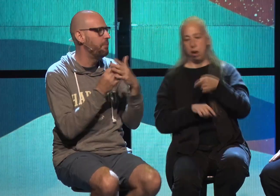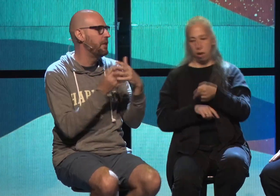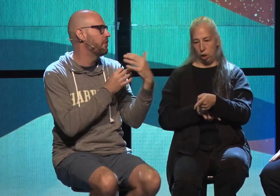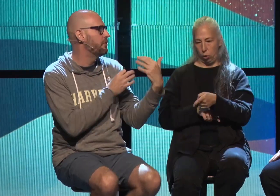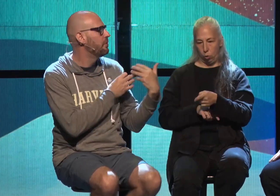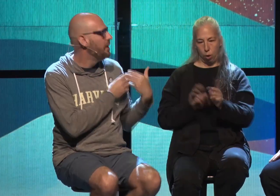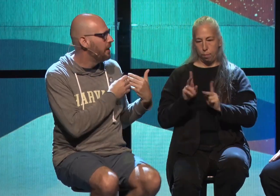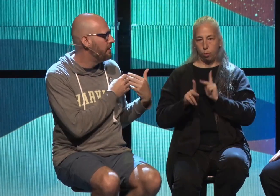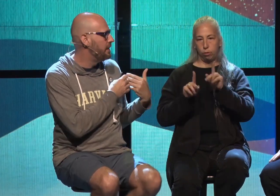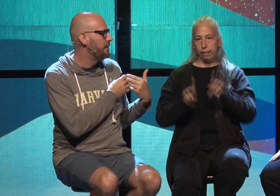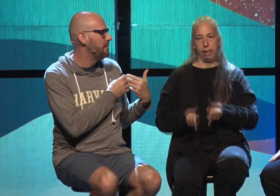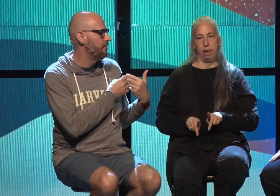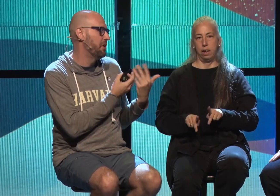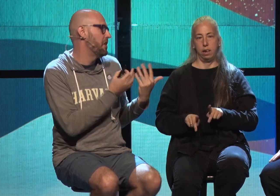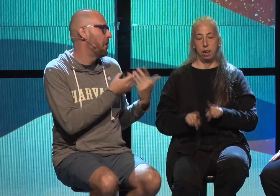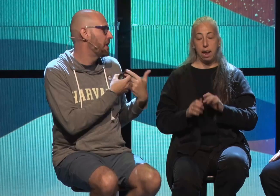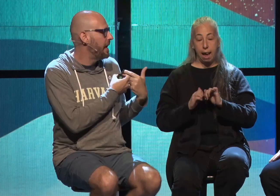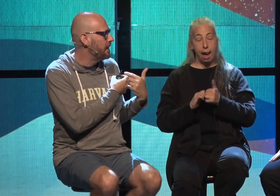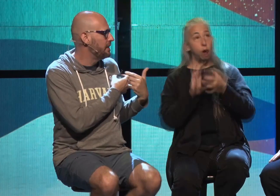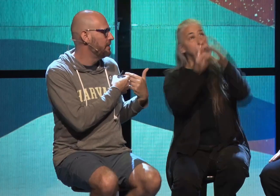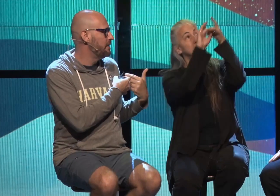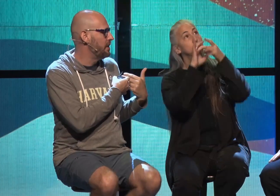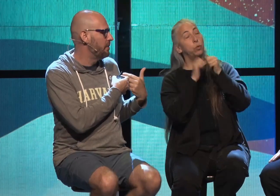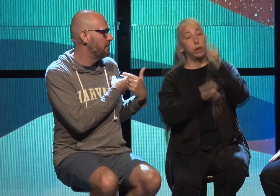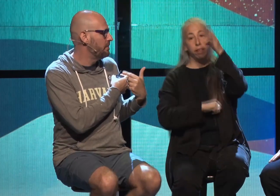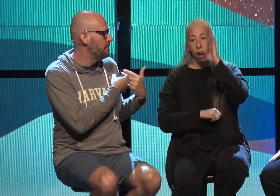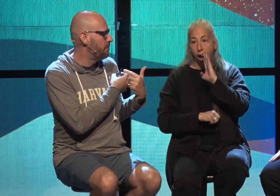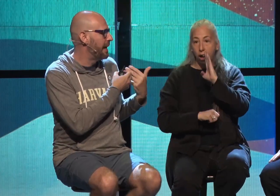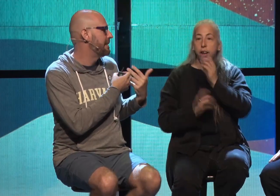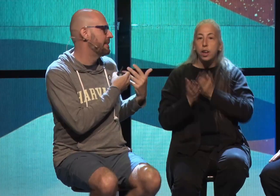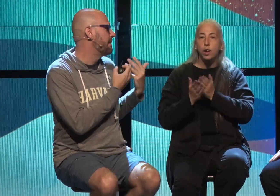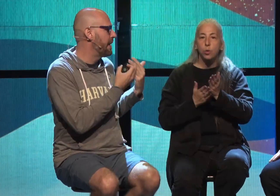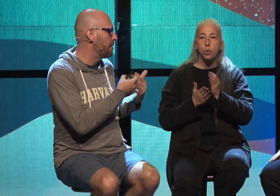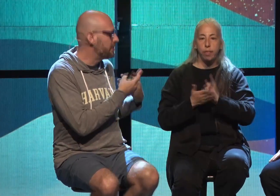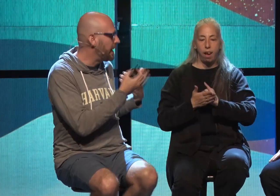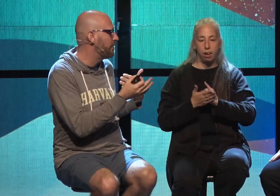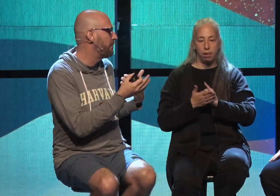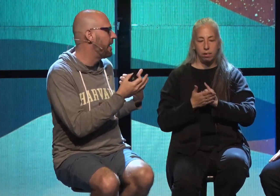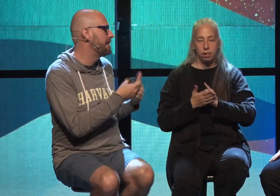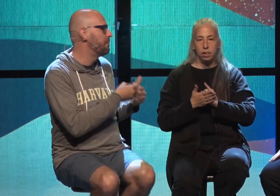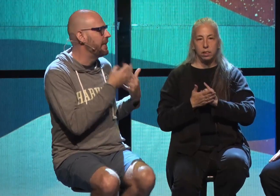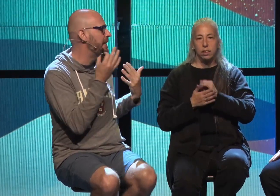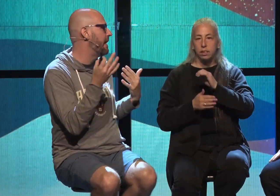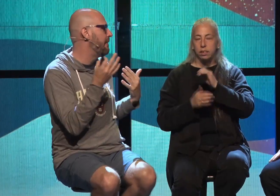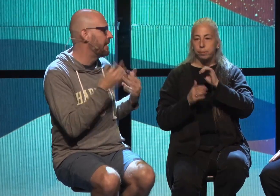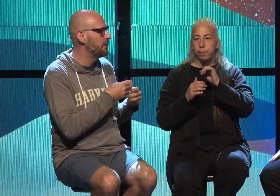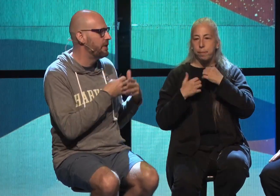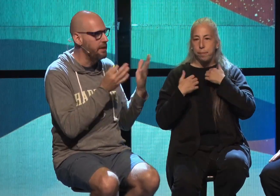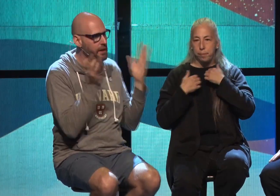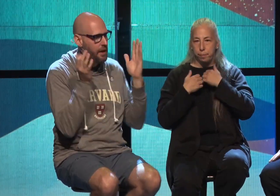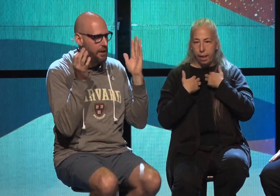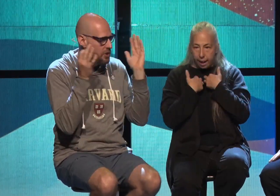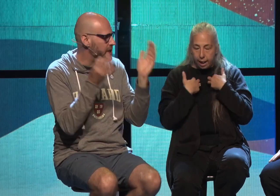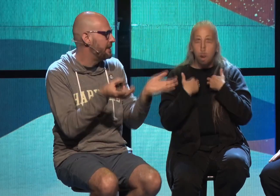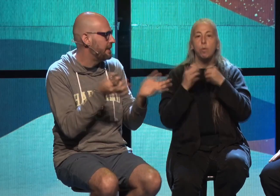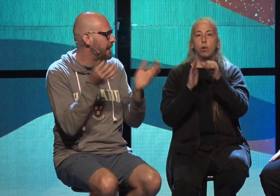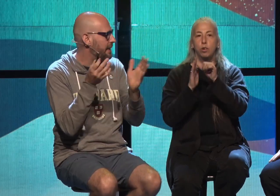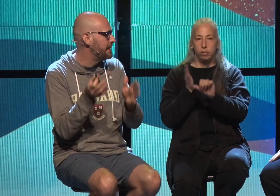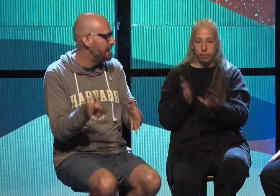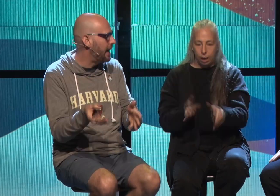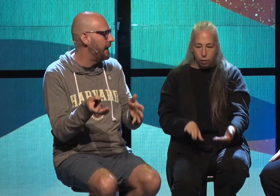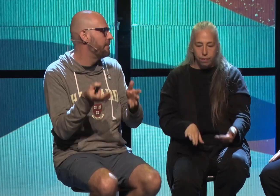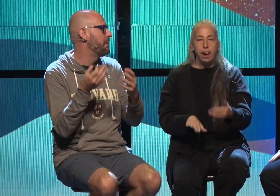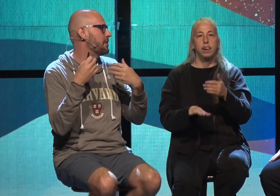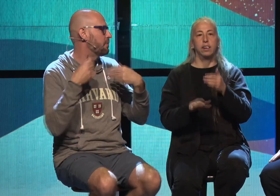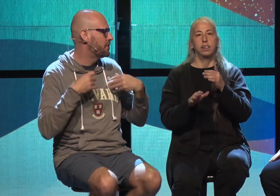this God would be through the really archaic, practices of animal sacrifice, and we need to end that. So then Jesus